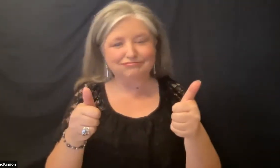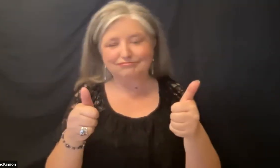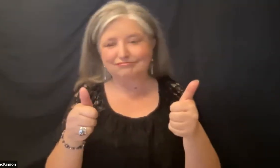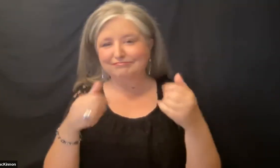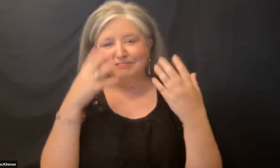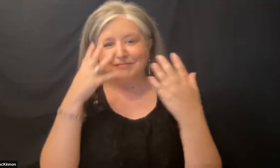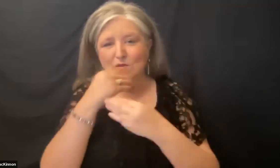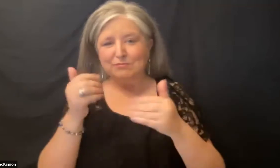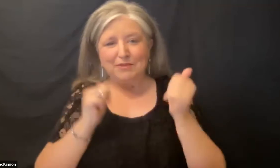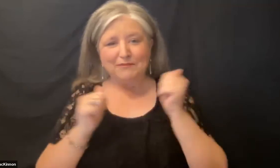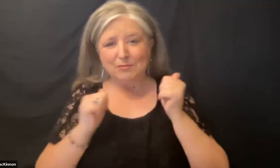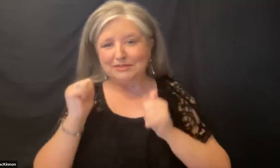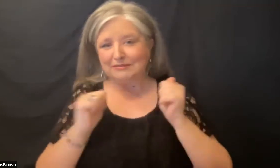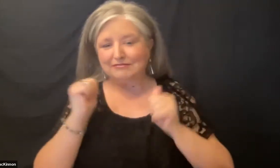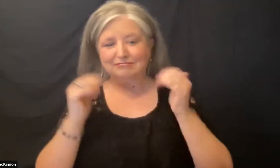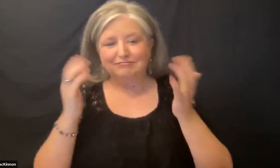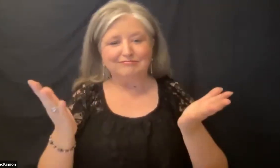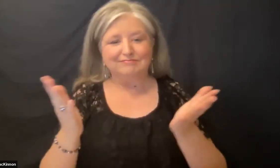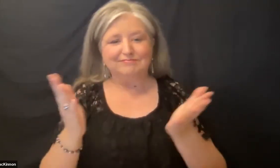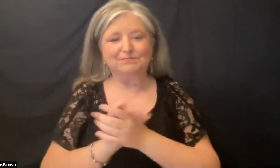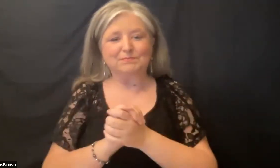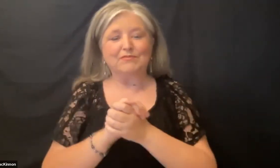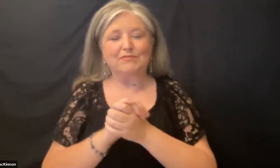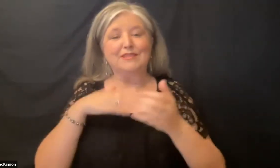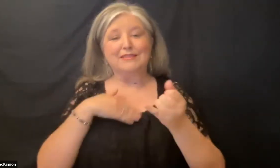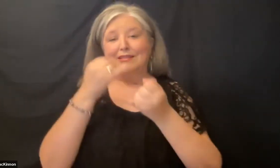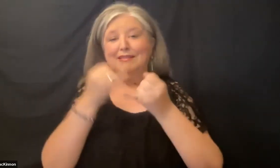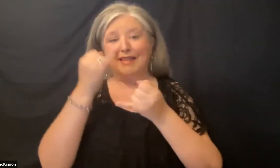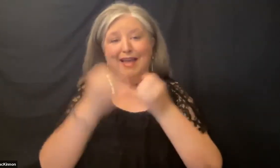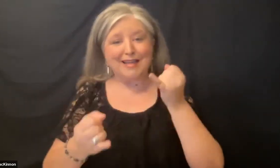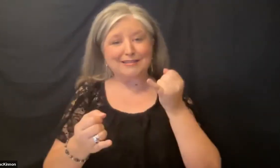All of the performers tonight have been just absolutely incredible.